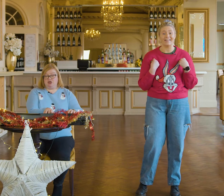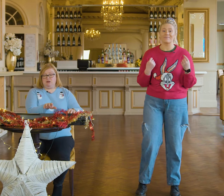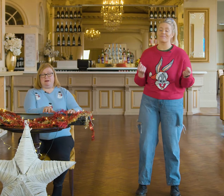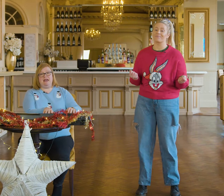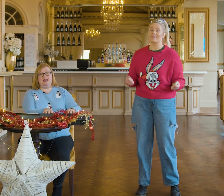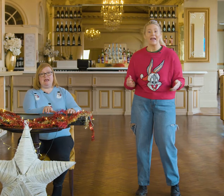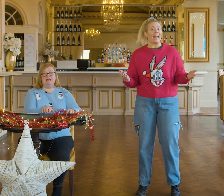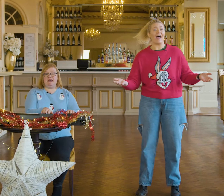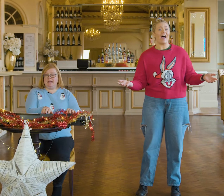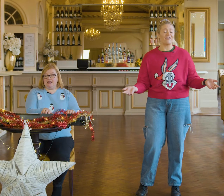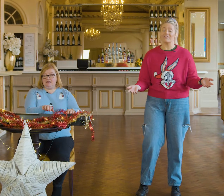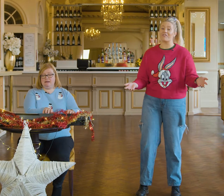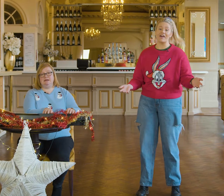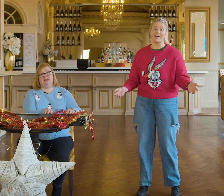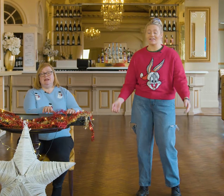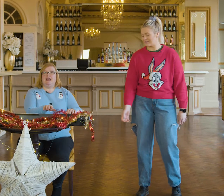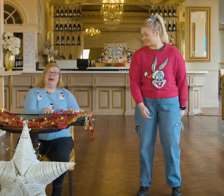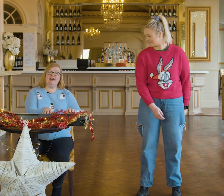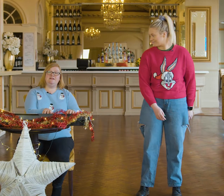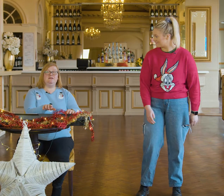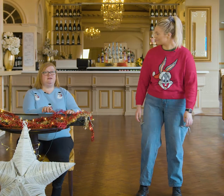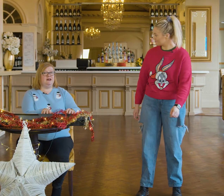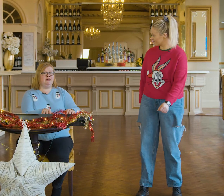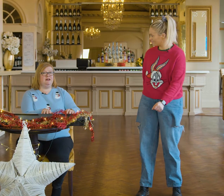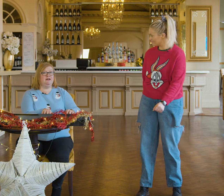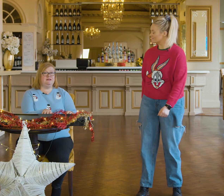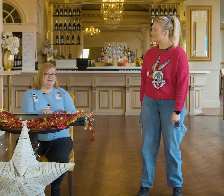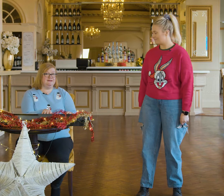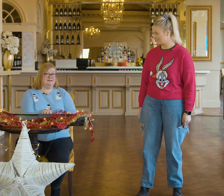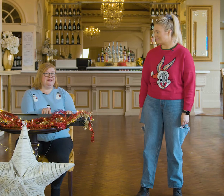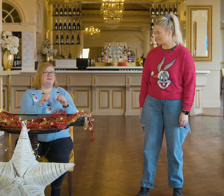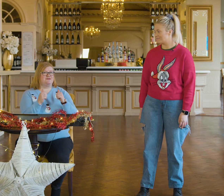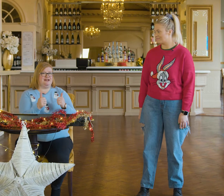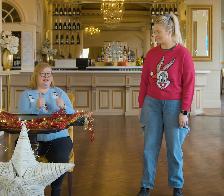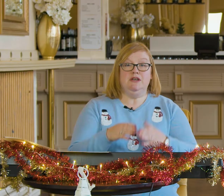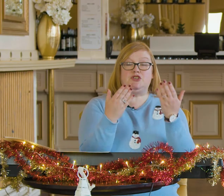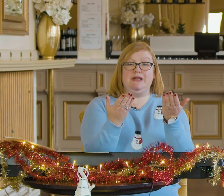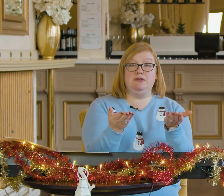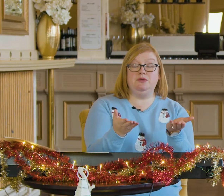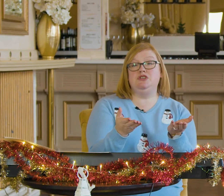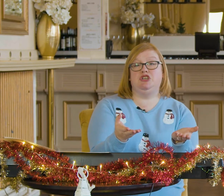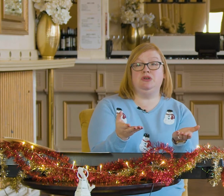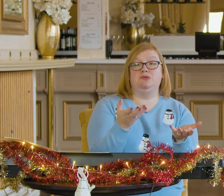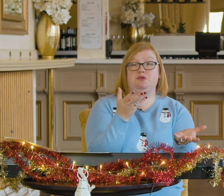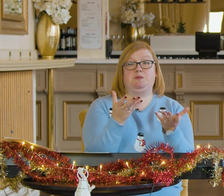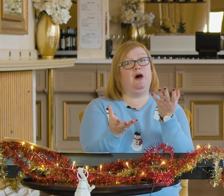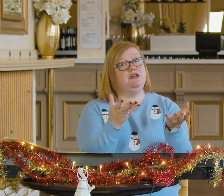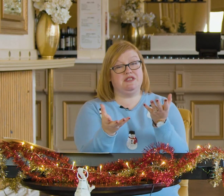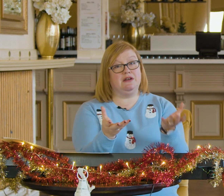Children playing, having fun. having fun. Brilliant. So now you can choose which part you sing along